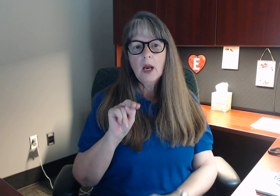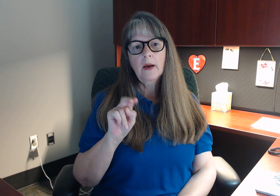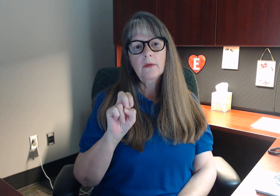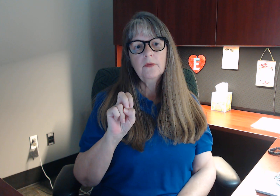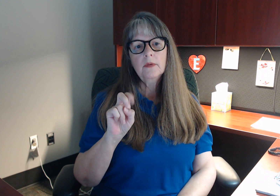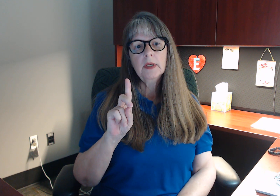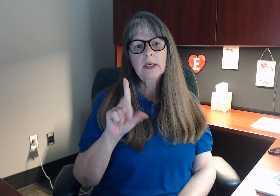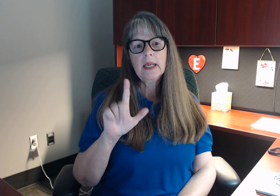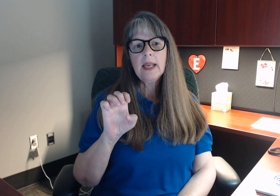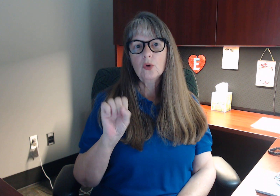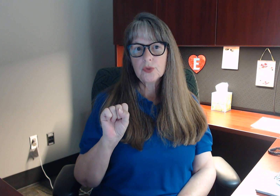of needles.